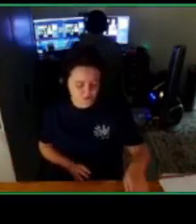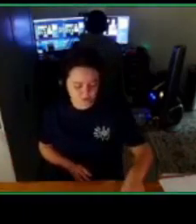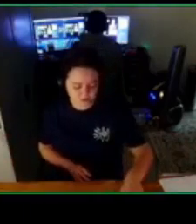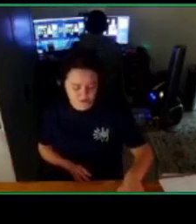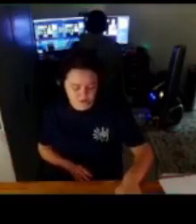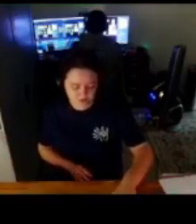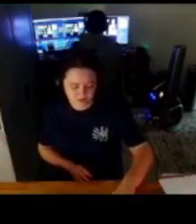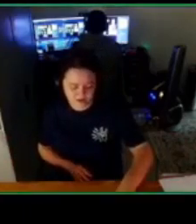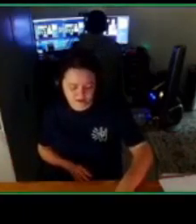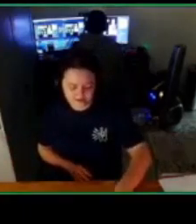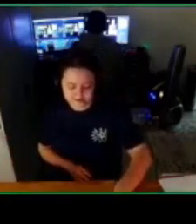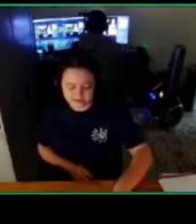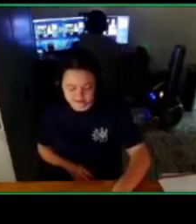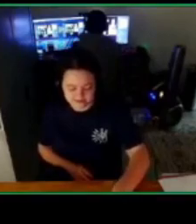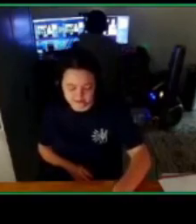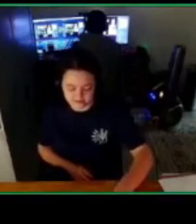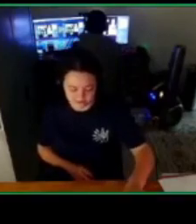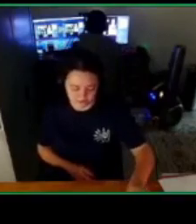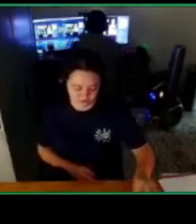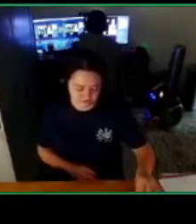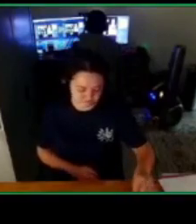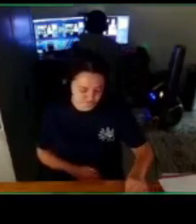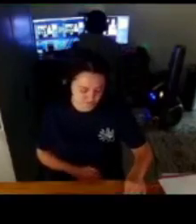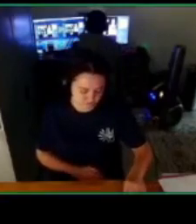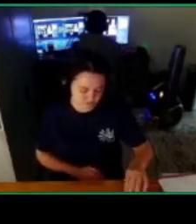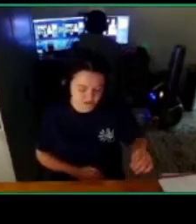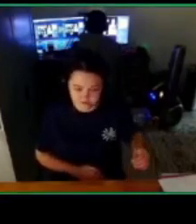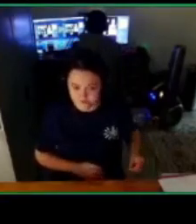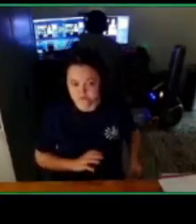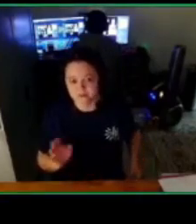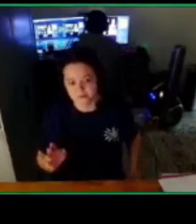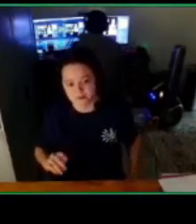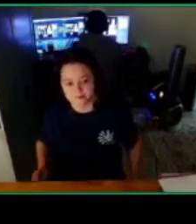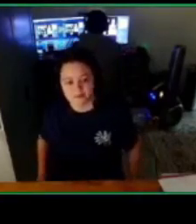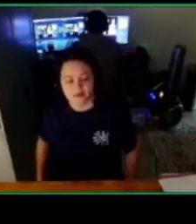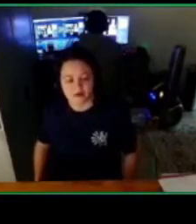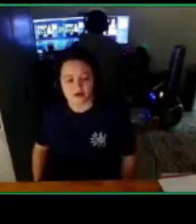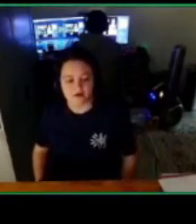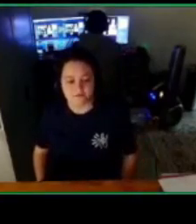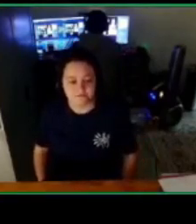So I guess getting into silent heraldry or sign heraldry, my bad.